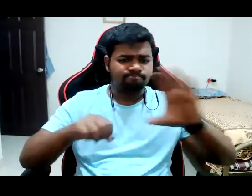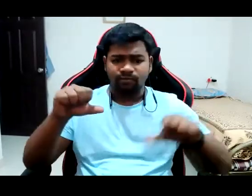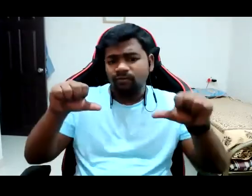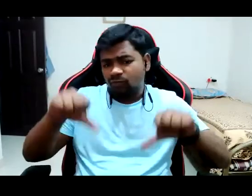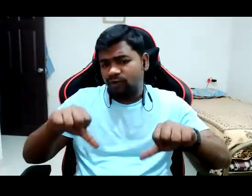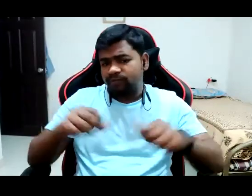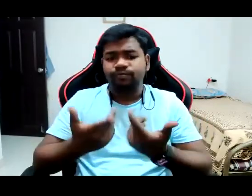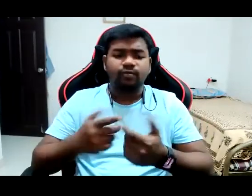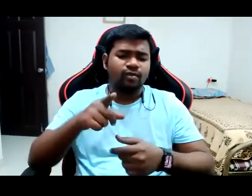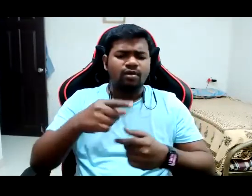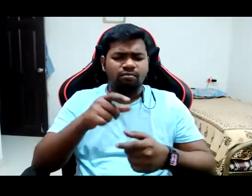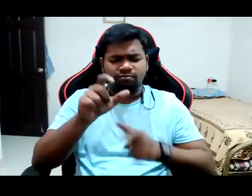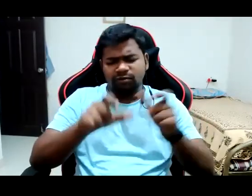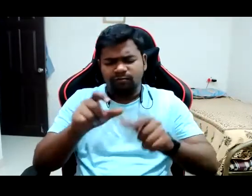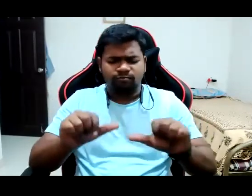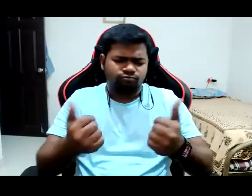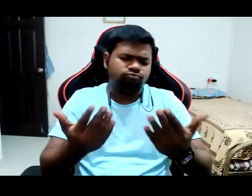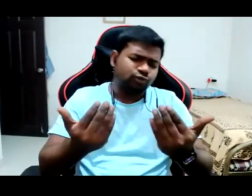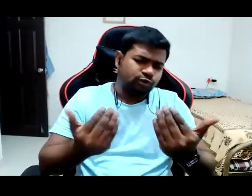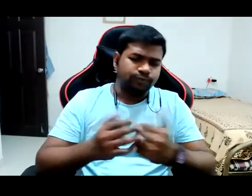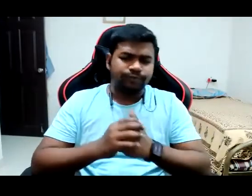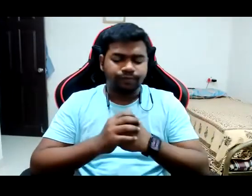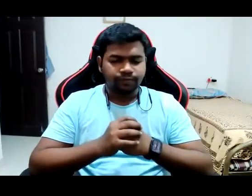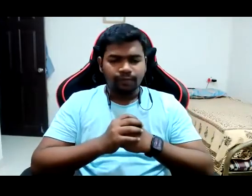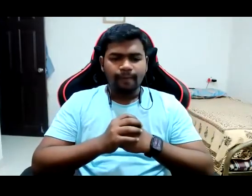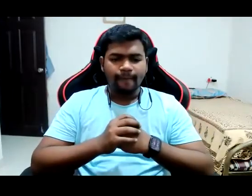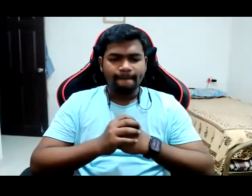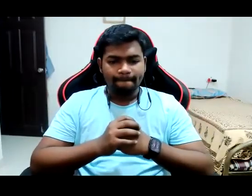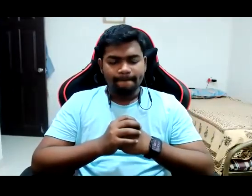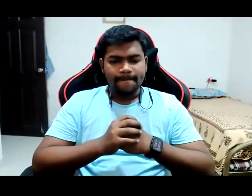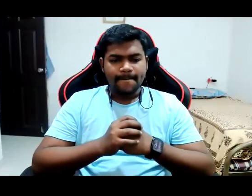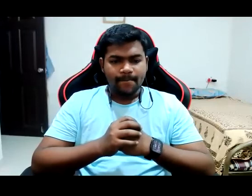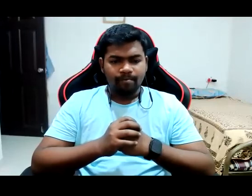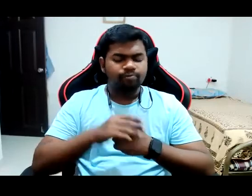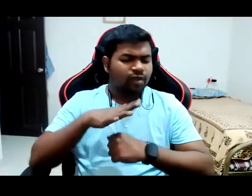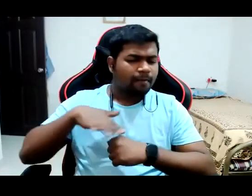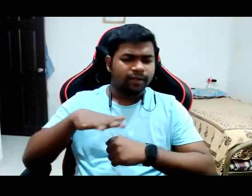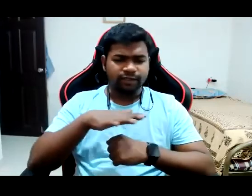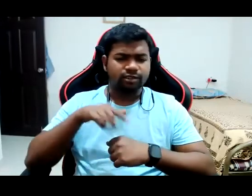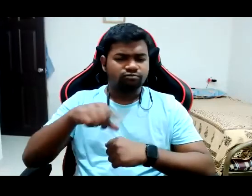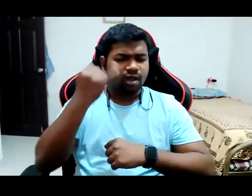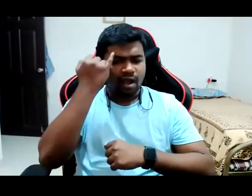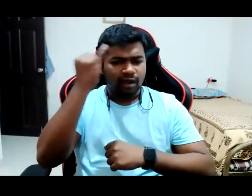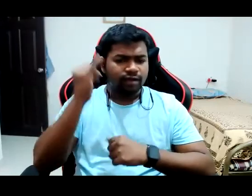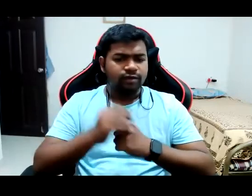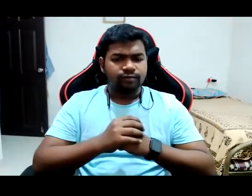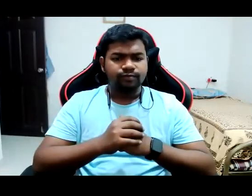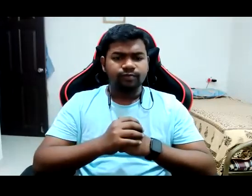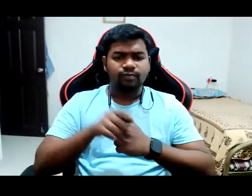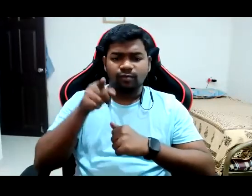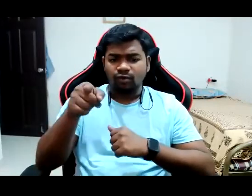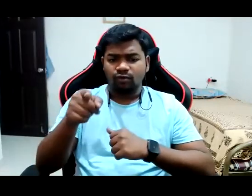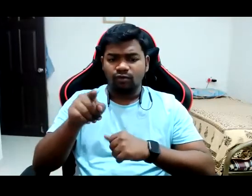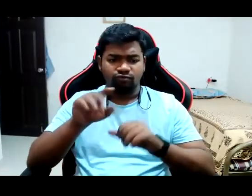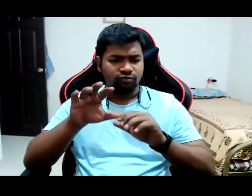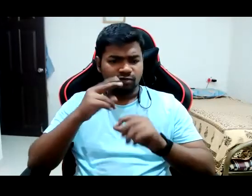is perfectly all right. And so basically, the idea would be you would try to find teams. If